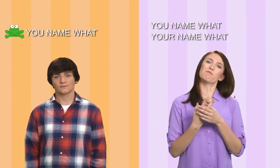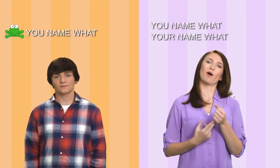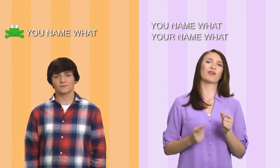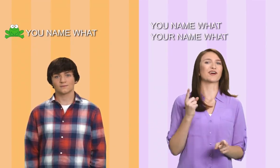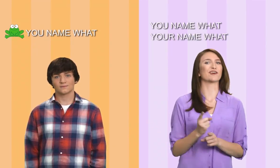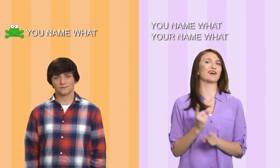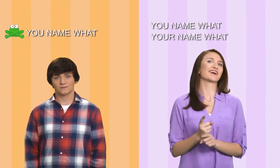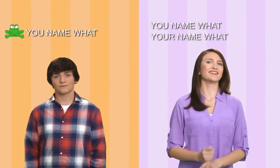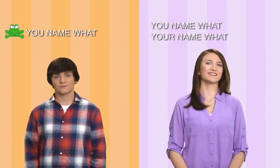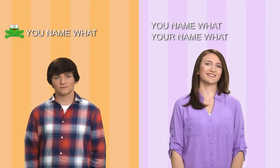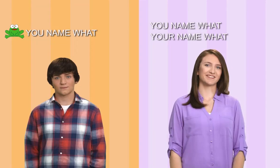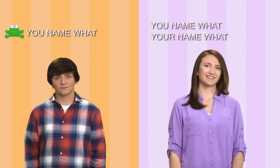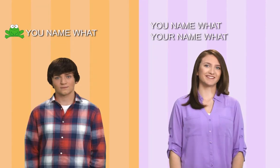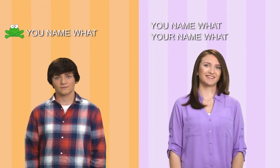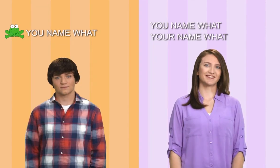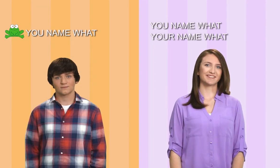Both correct.